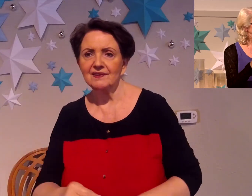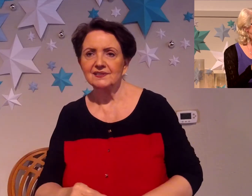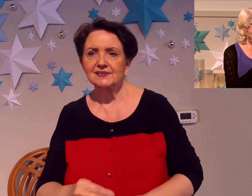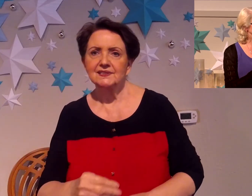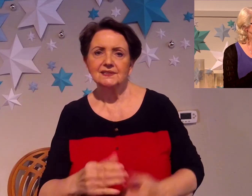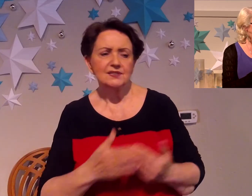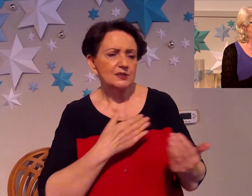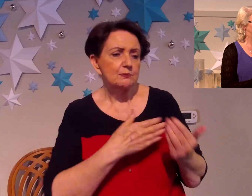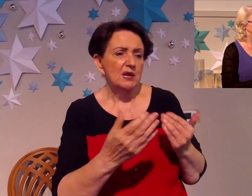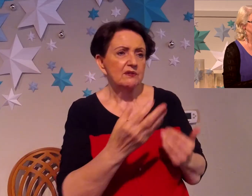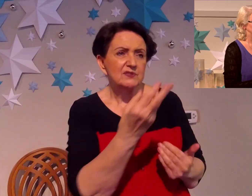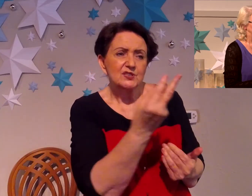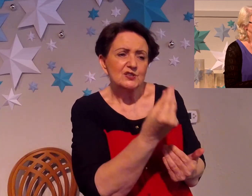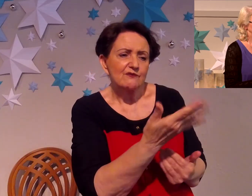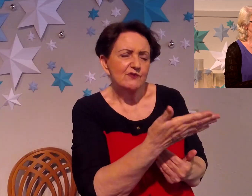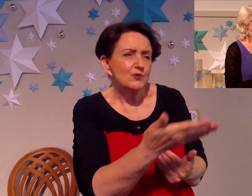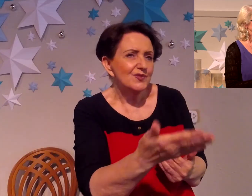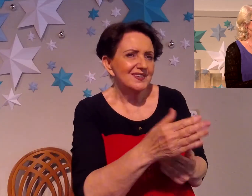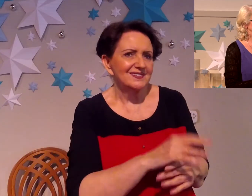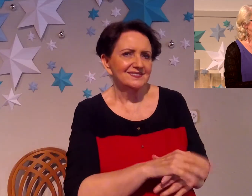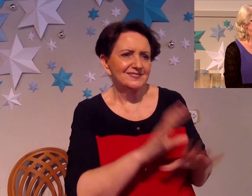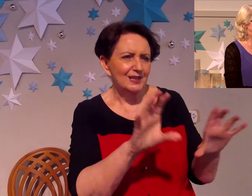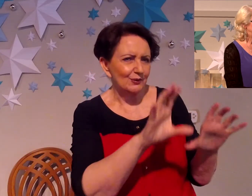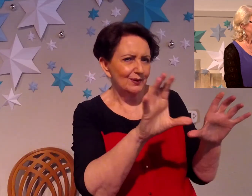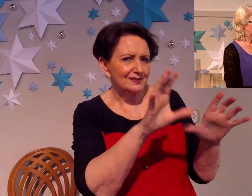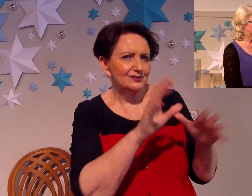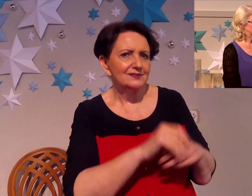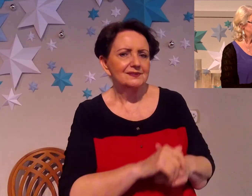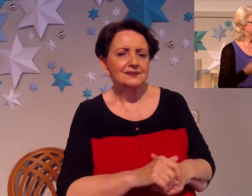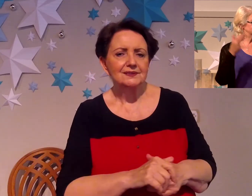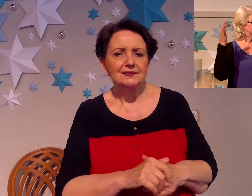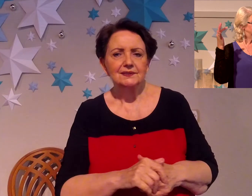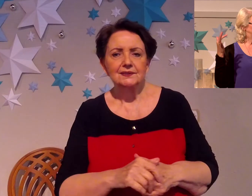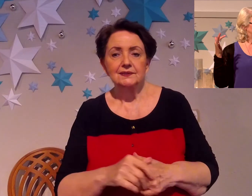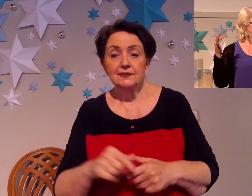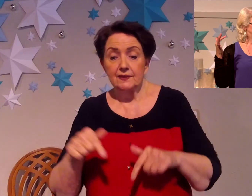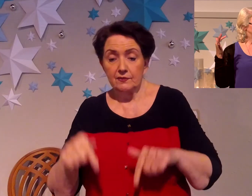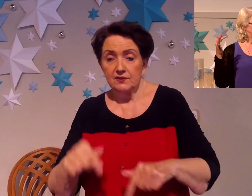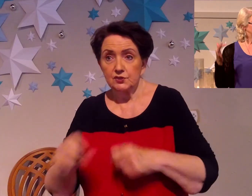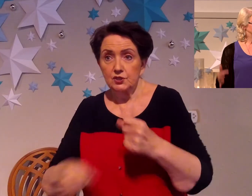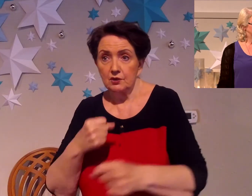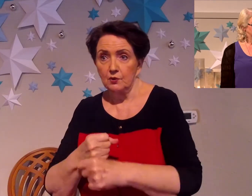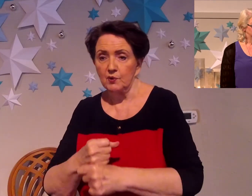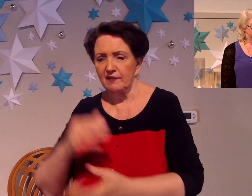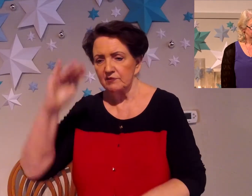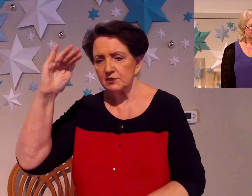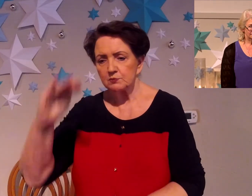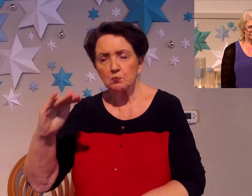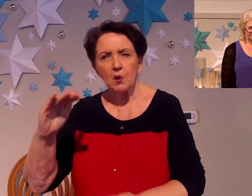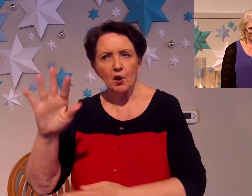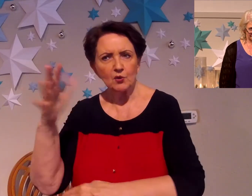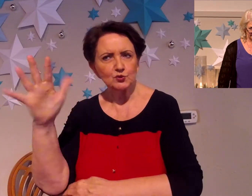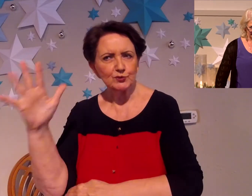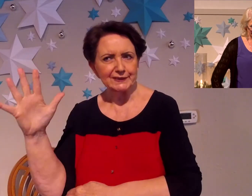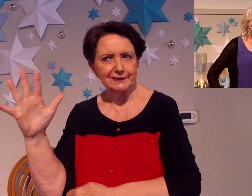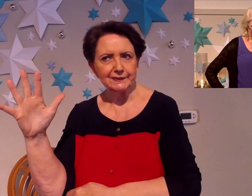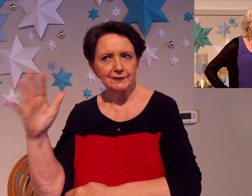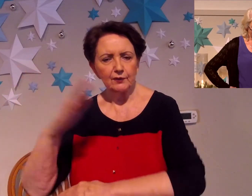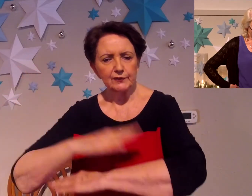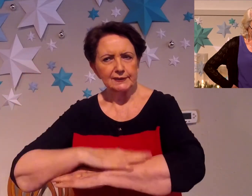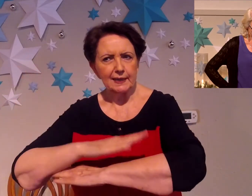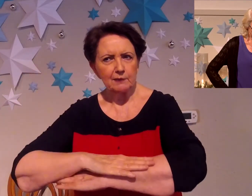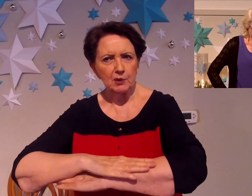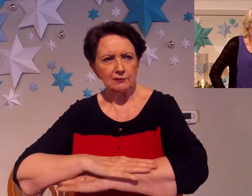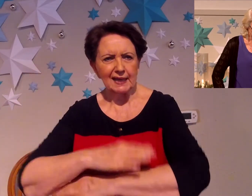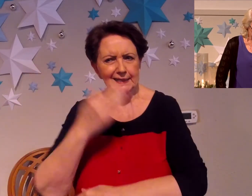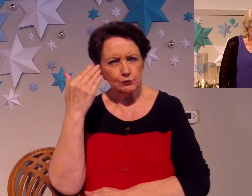few things put out. This year, we have a tabletop tree instead of a full-length tree, and I was like, I don't know about that.